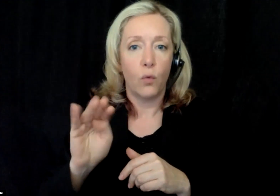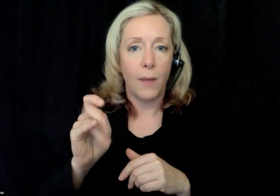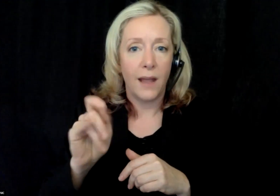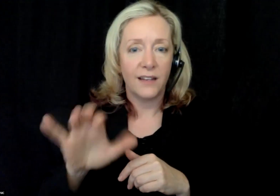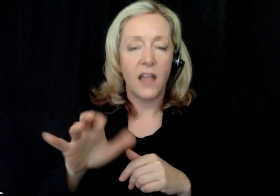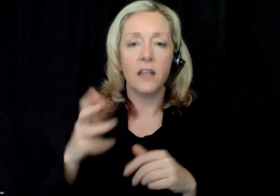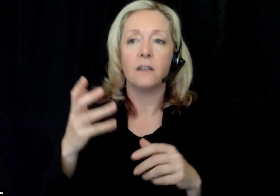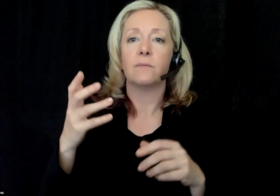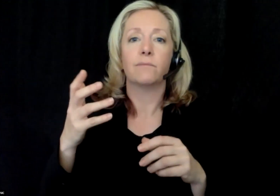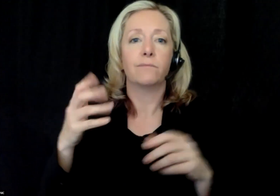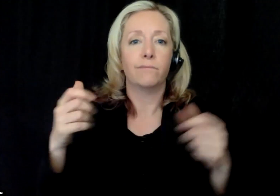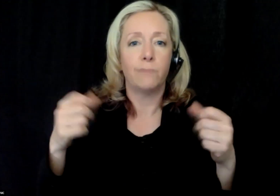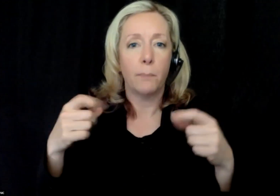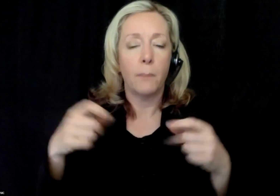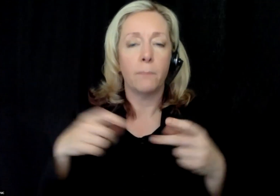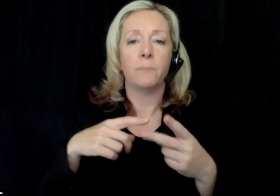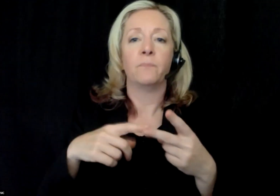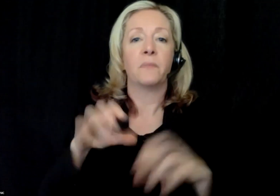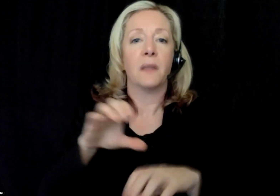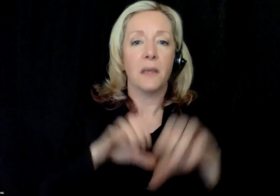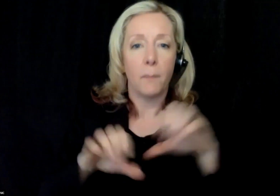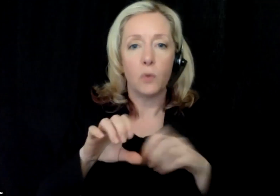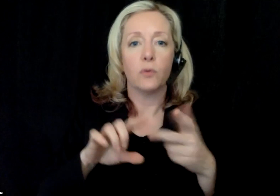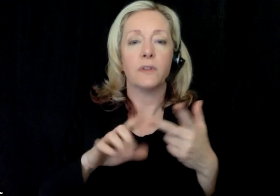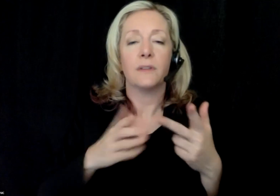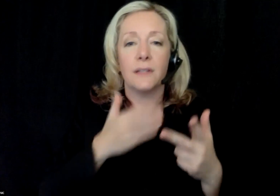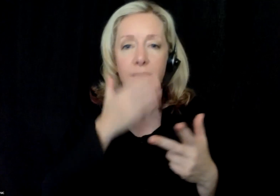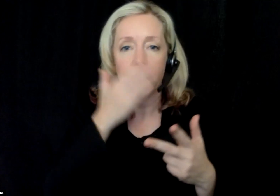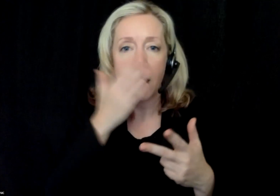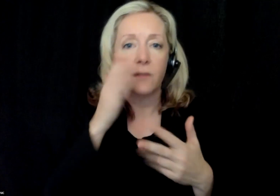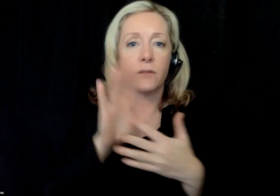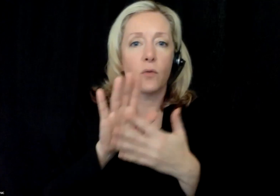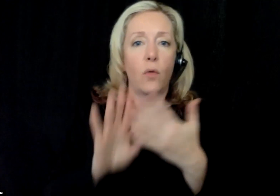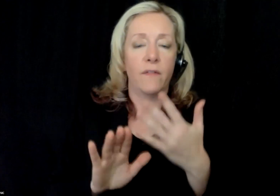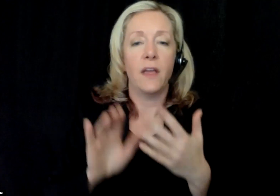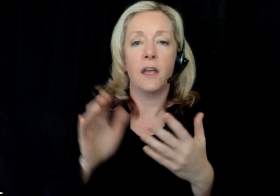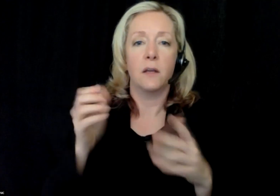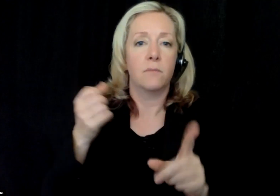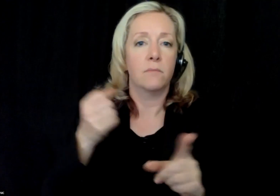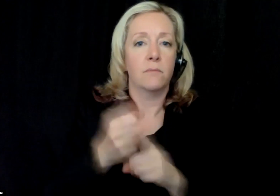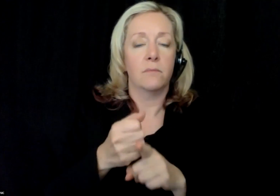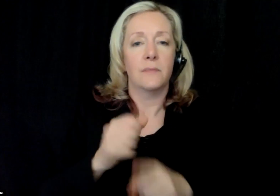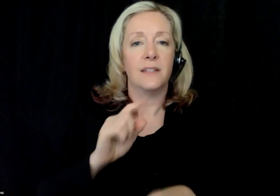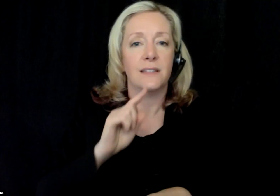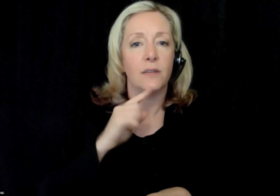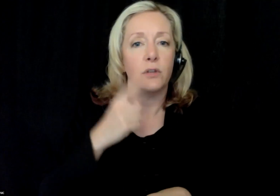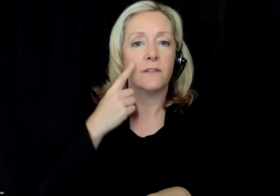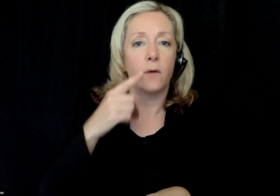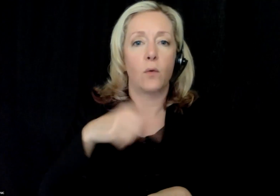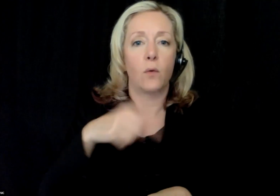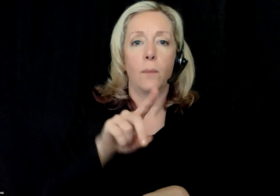physical effect upon persons with electro and fragrance sensitivities. The effects can be life-threatening and